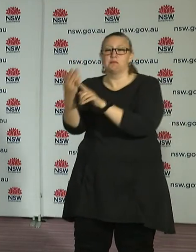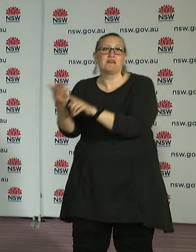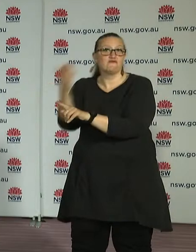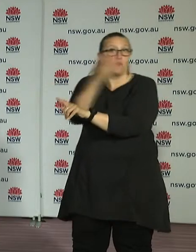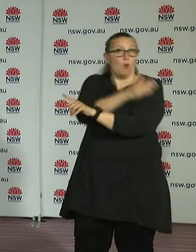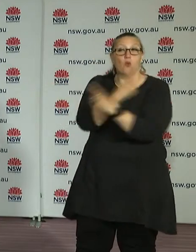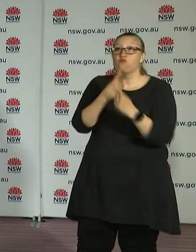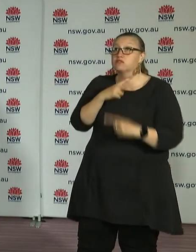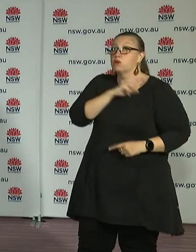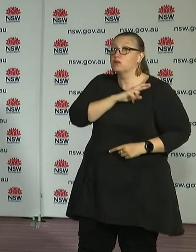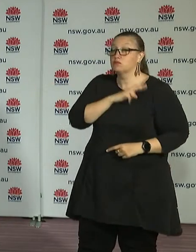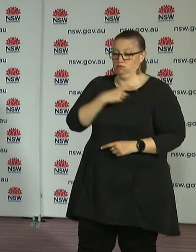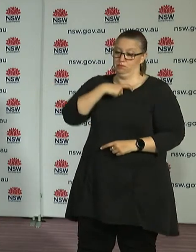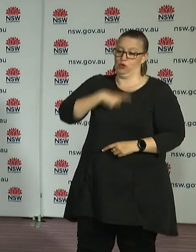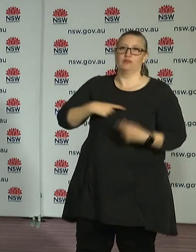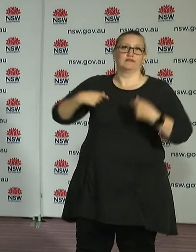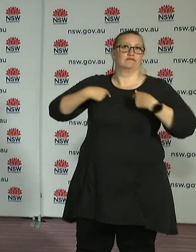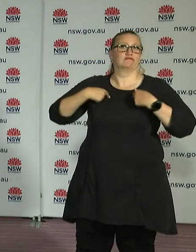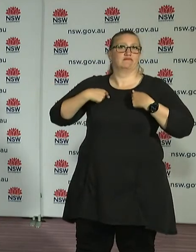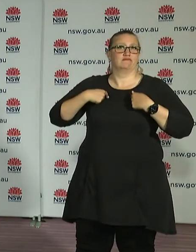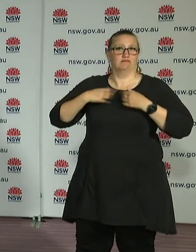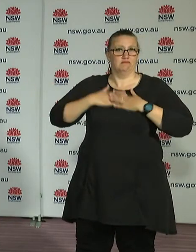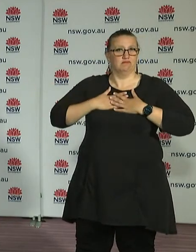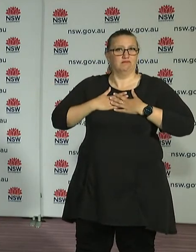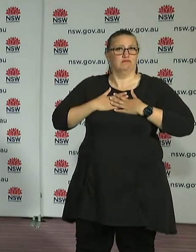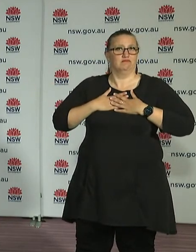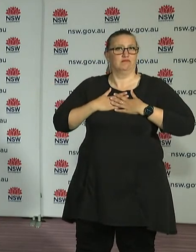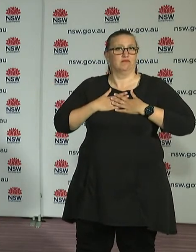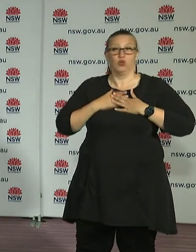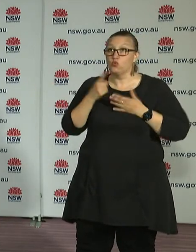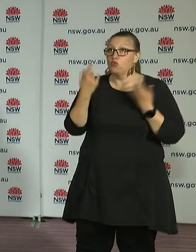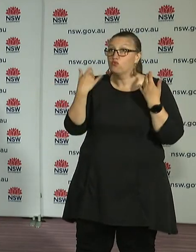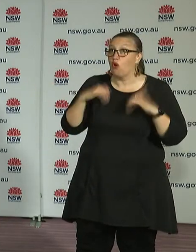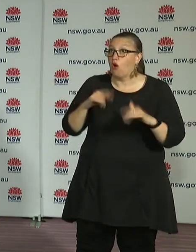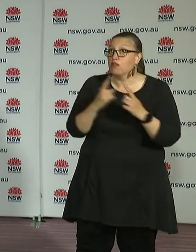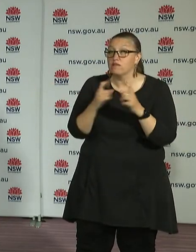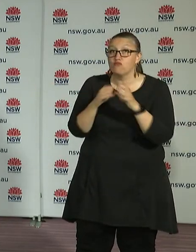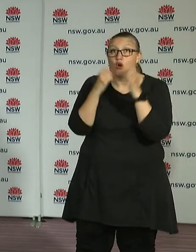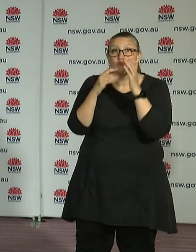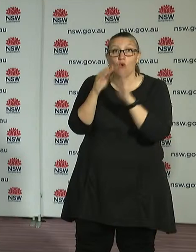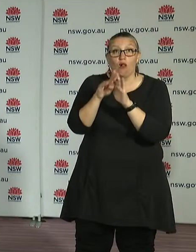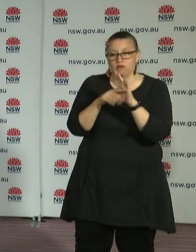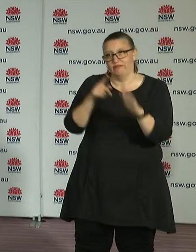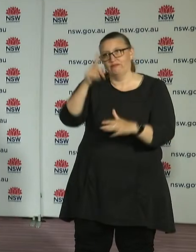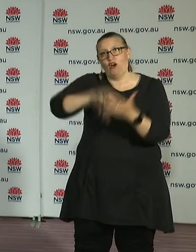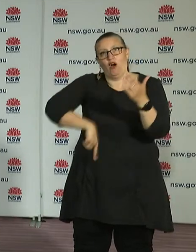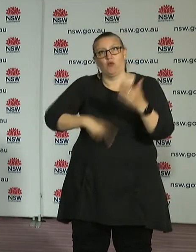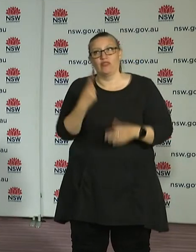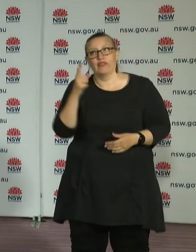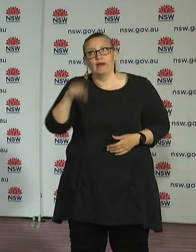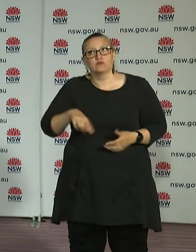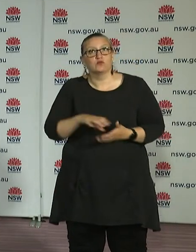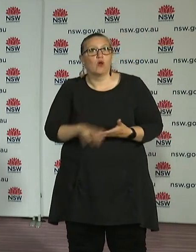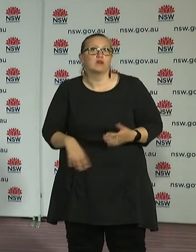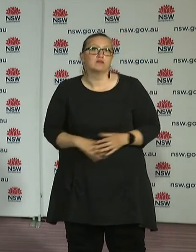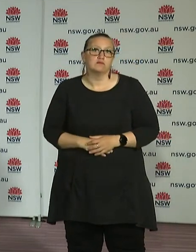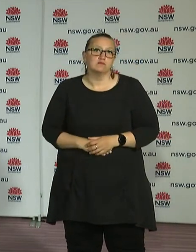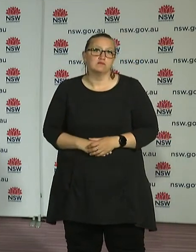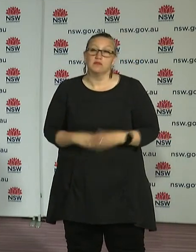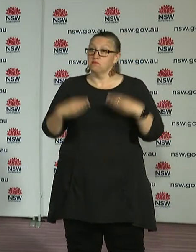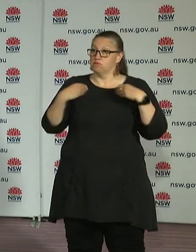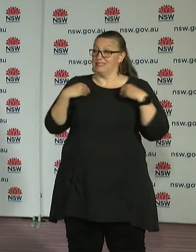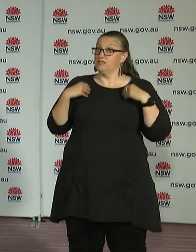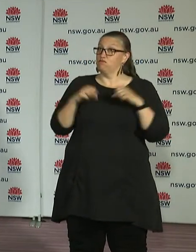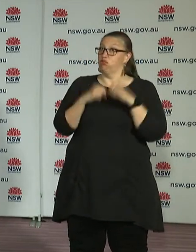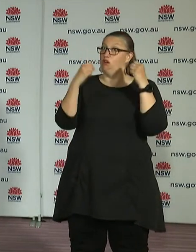onus on the individual to make sure they do the right thing. There are fines of $1,000 every time you do the wrong thing. Businesses, there are fines from $5,000